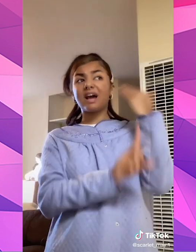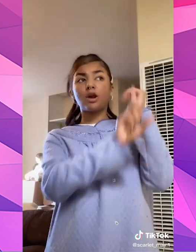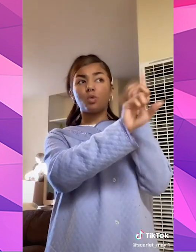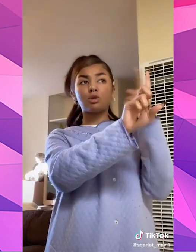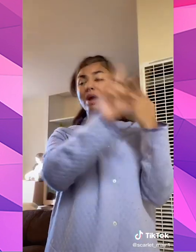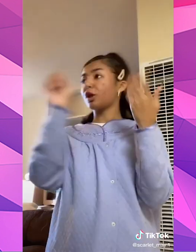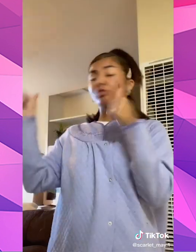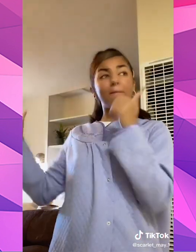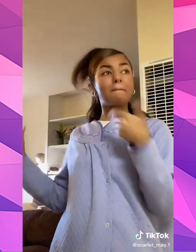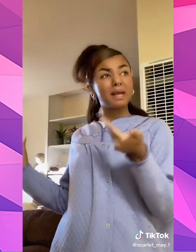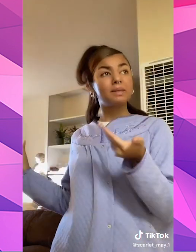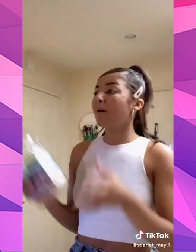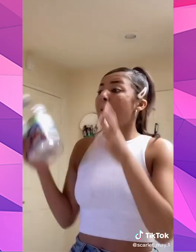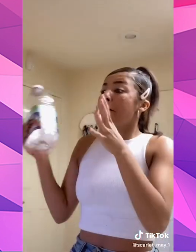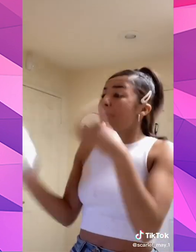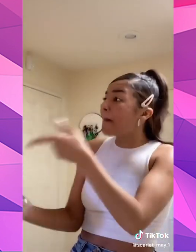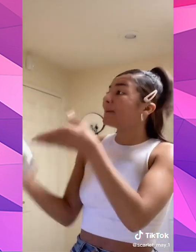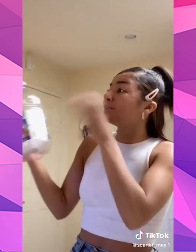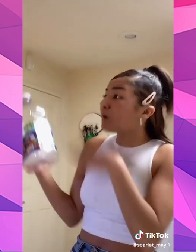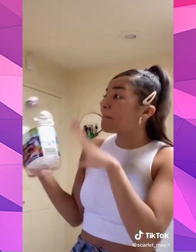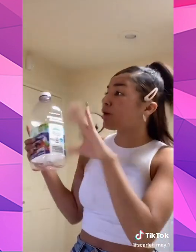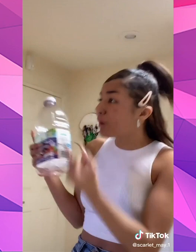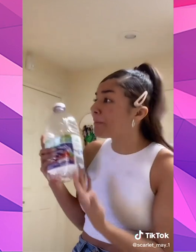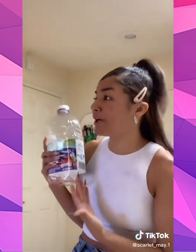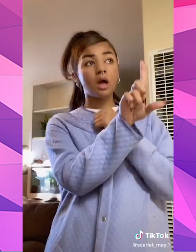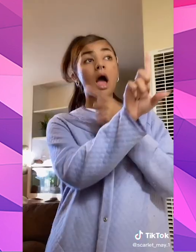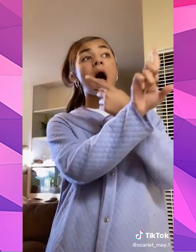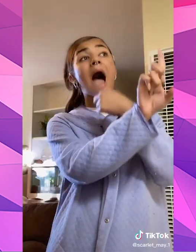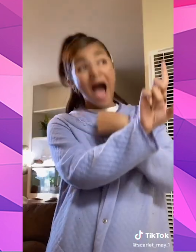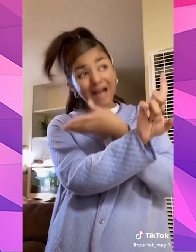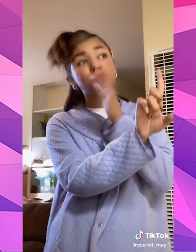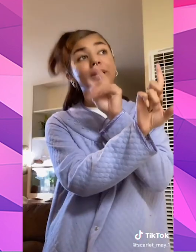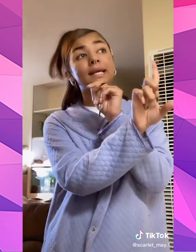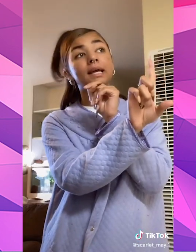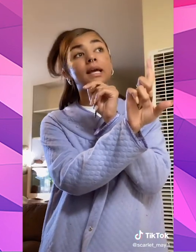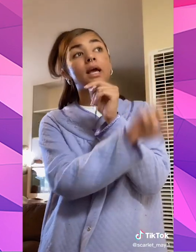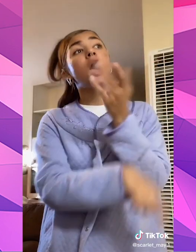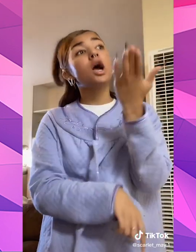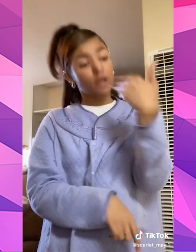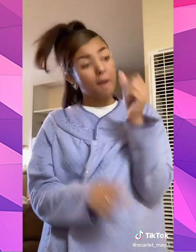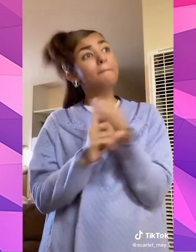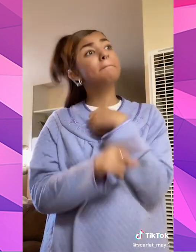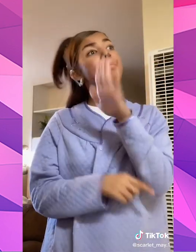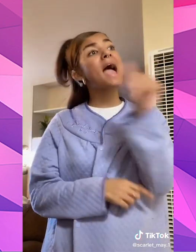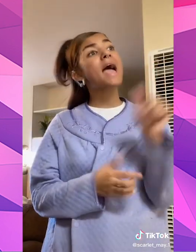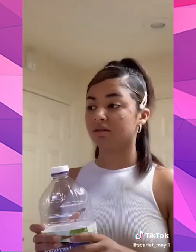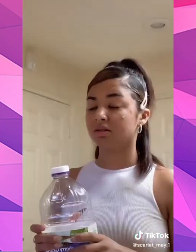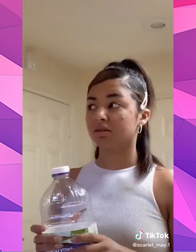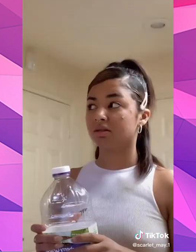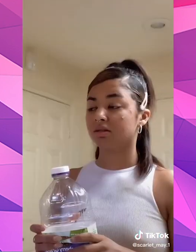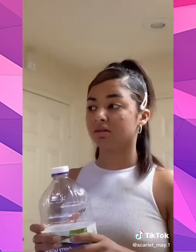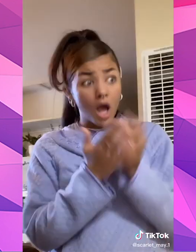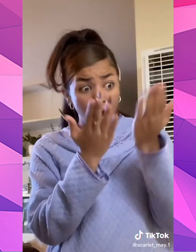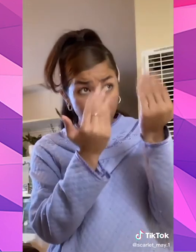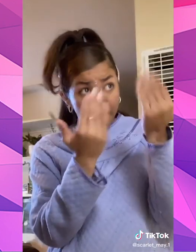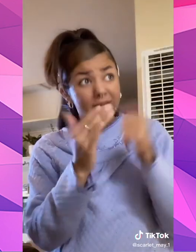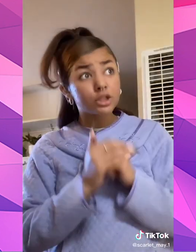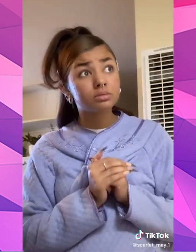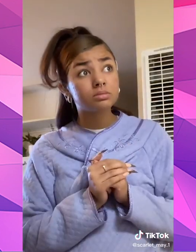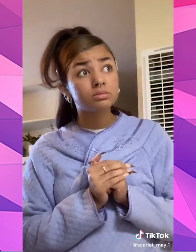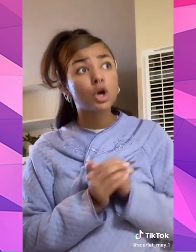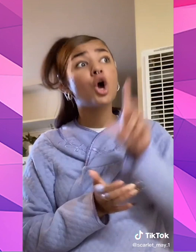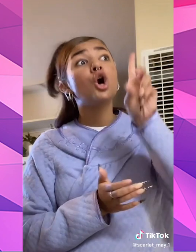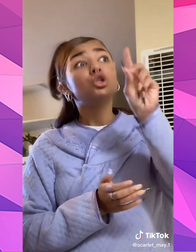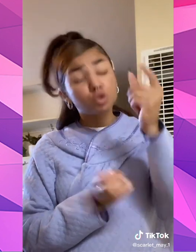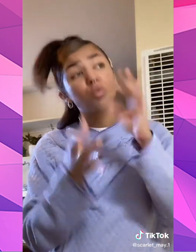Sivan, know you ain't out here Threatening my baby Mama He drank my cranberry juice I drank it Come beat my ass Come here